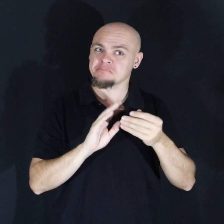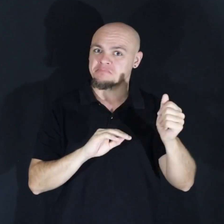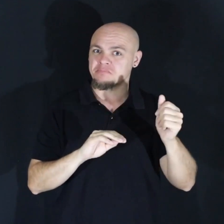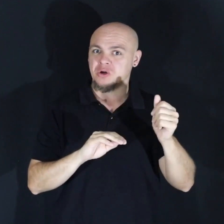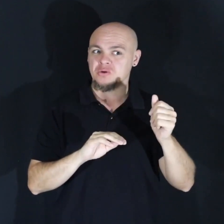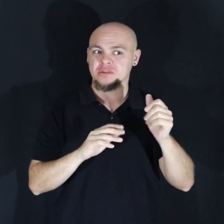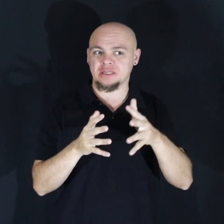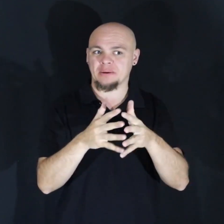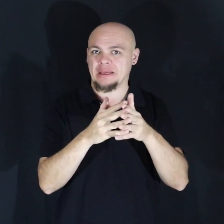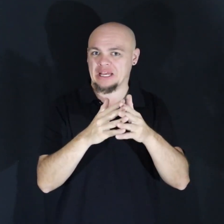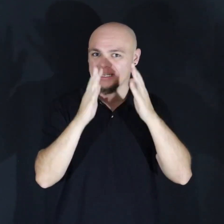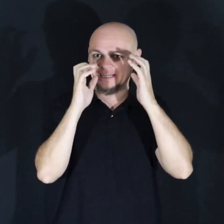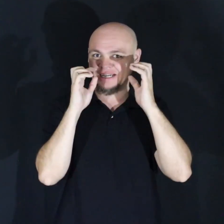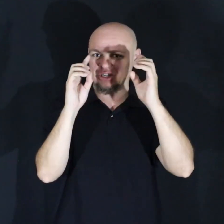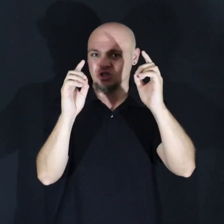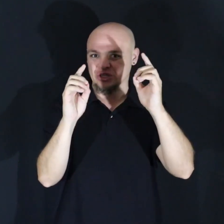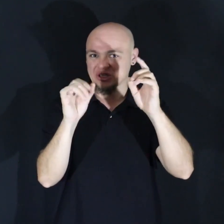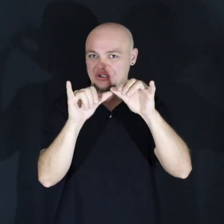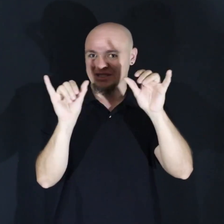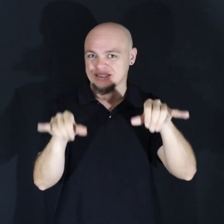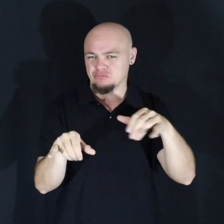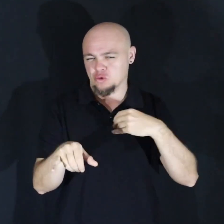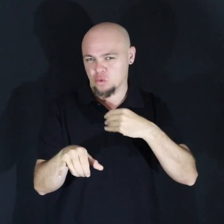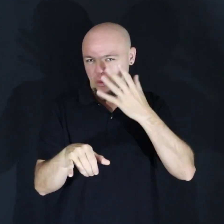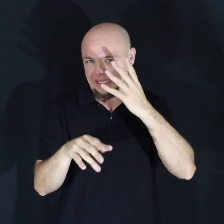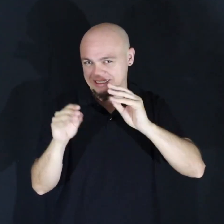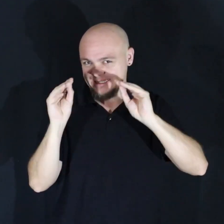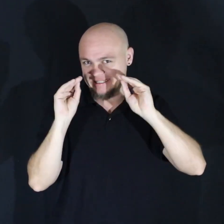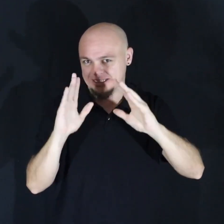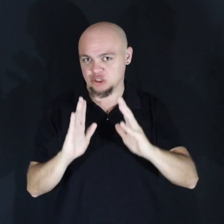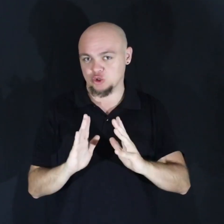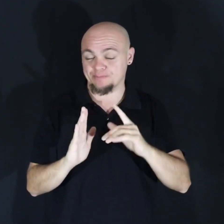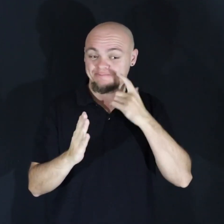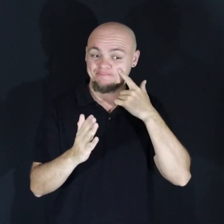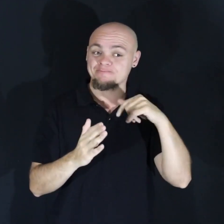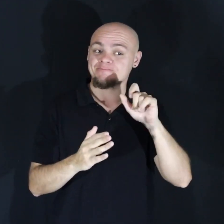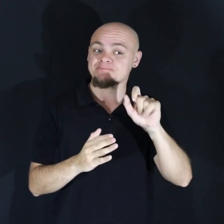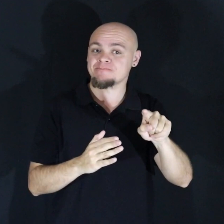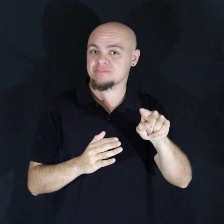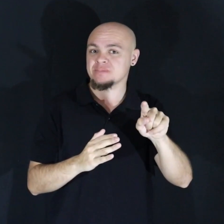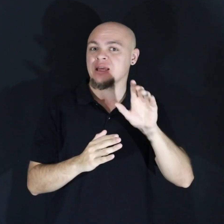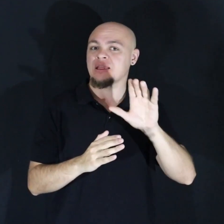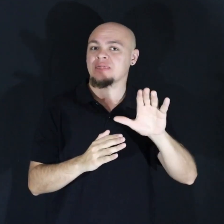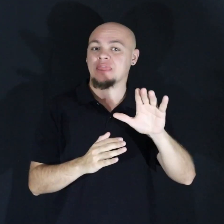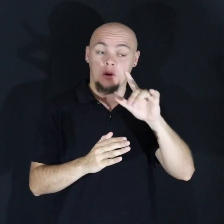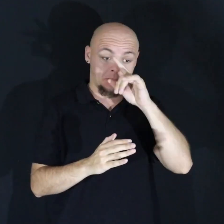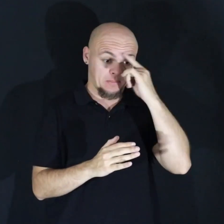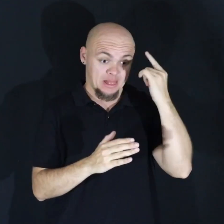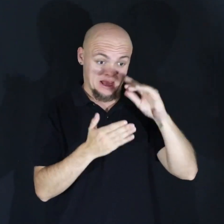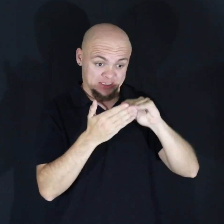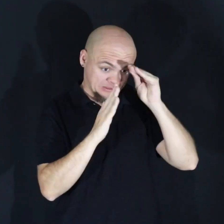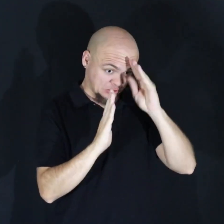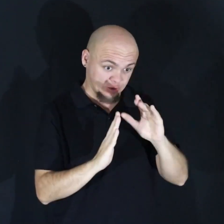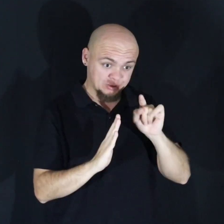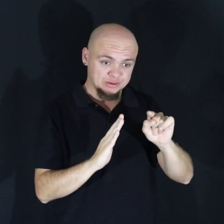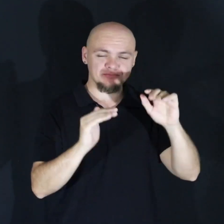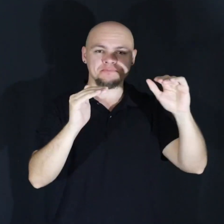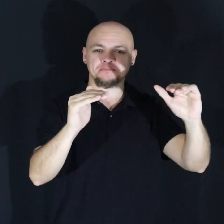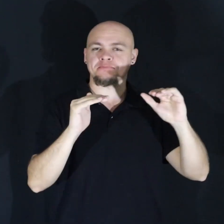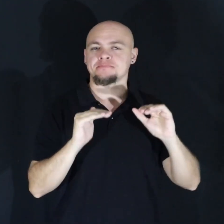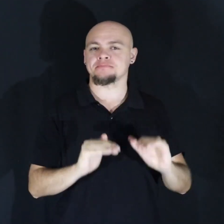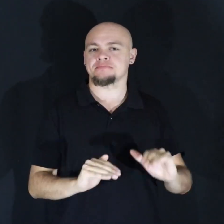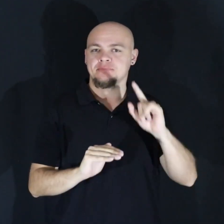of America's education system, were found to hold their Black students at